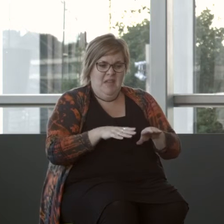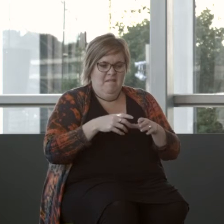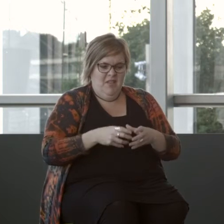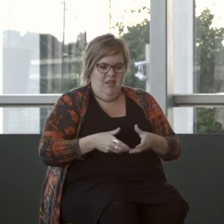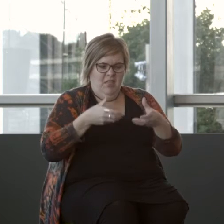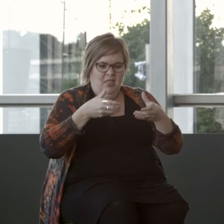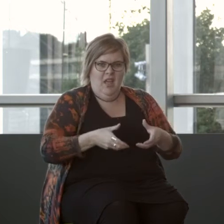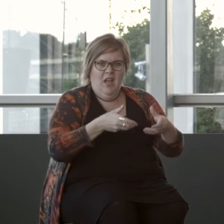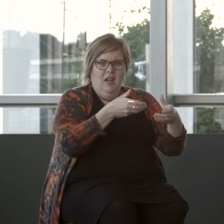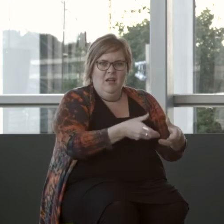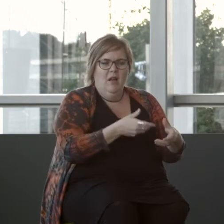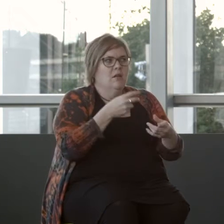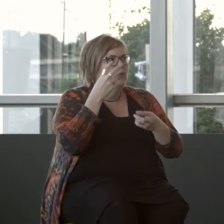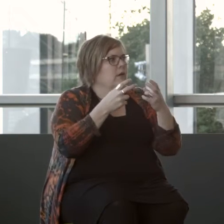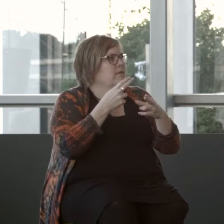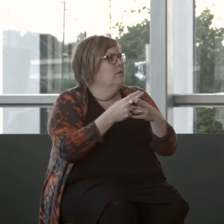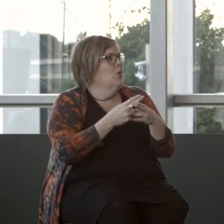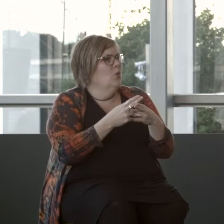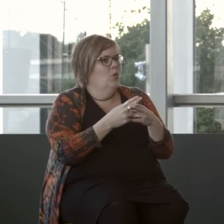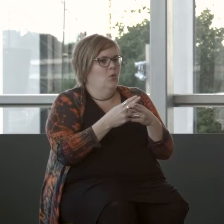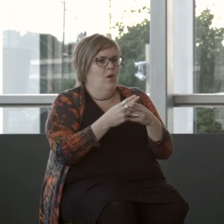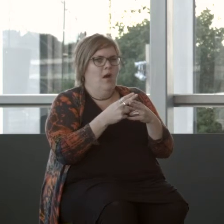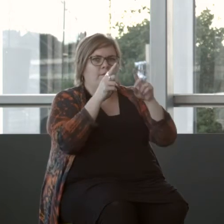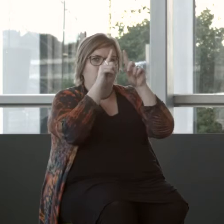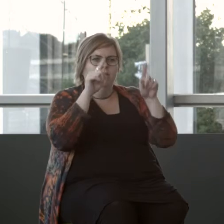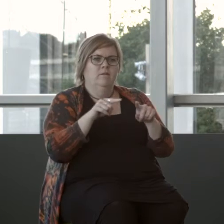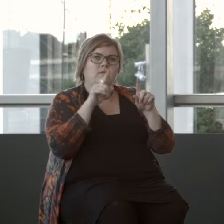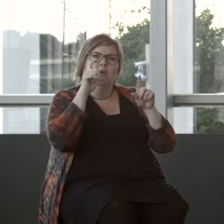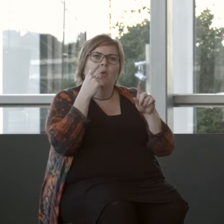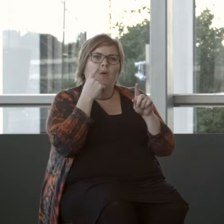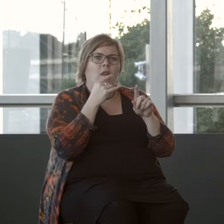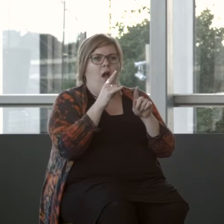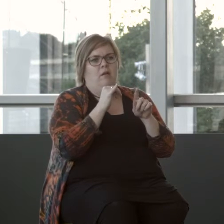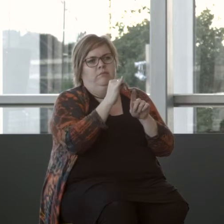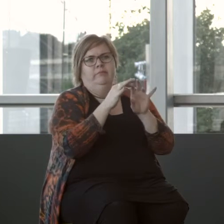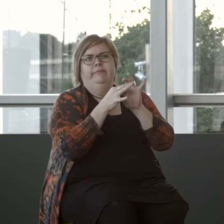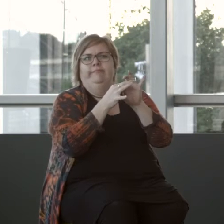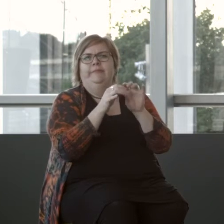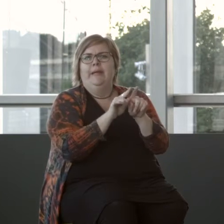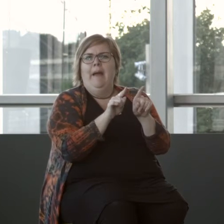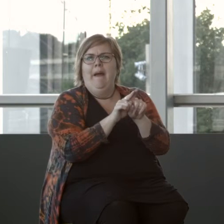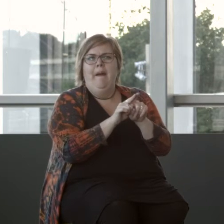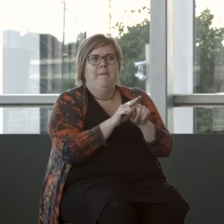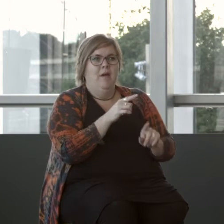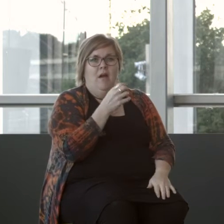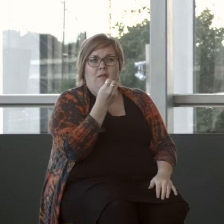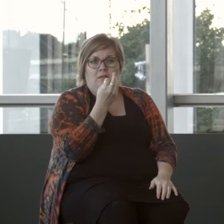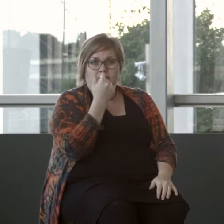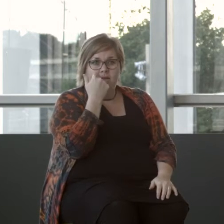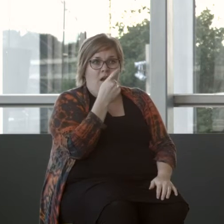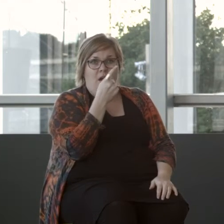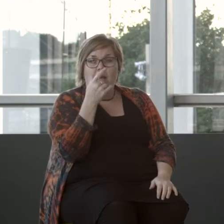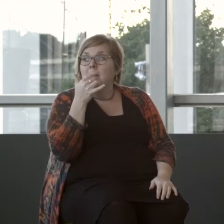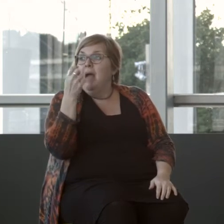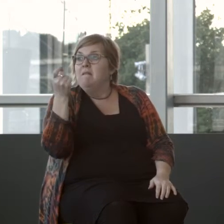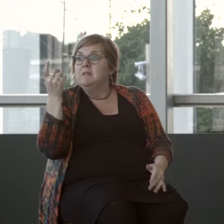know, I was looking for imagery that empathized with how I felt at that period in time, and I couldn't find any. Maybe there's some out there that